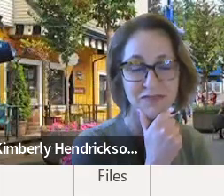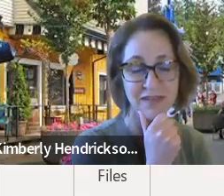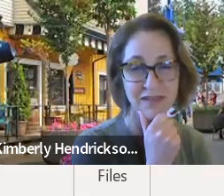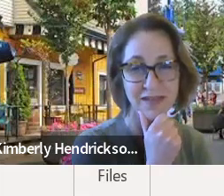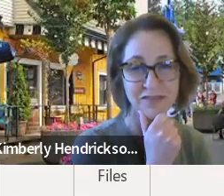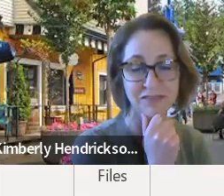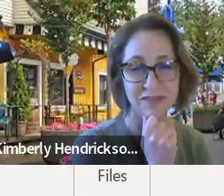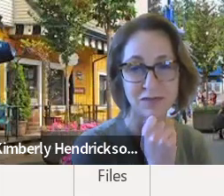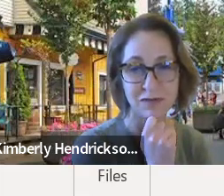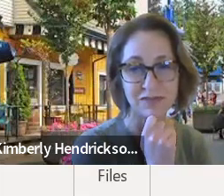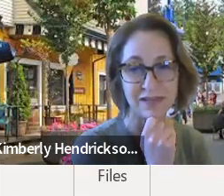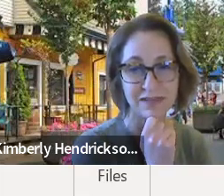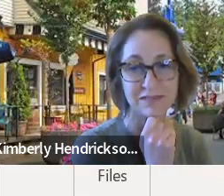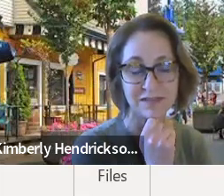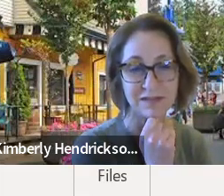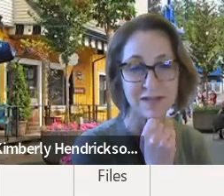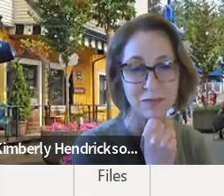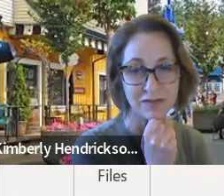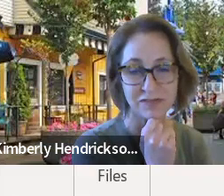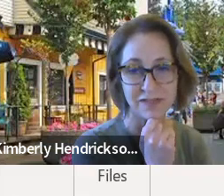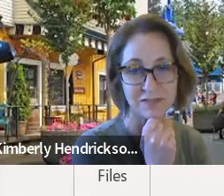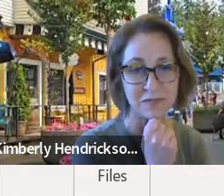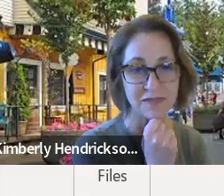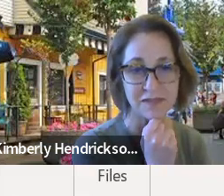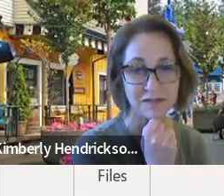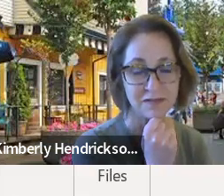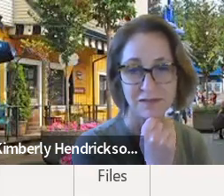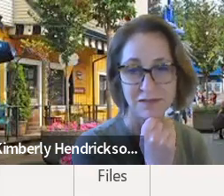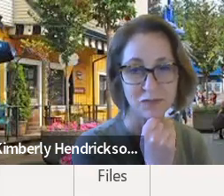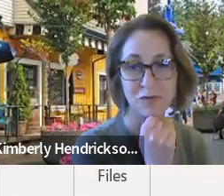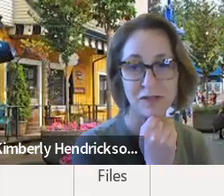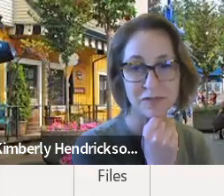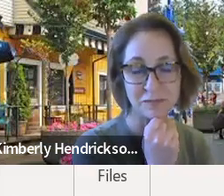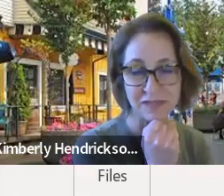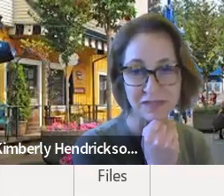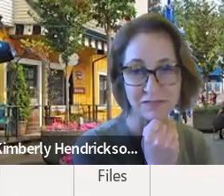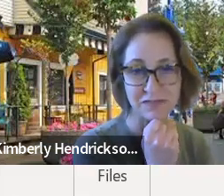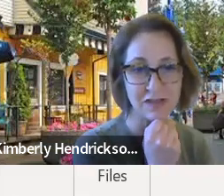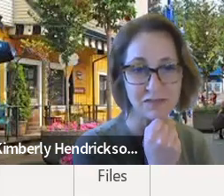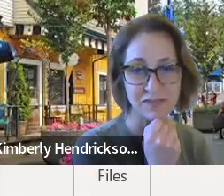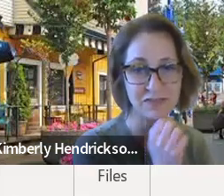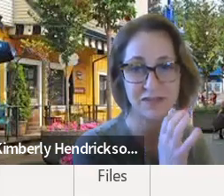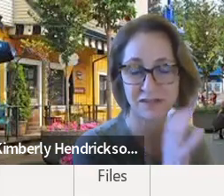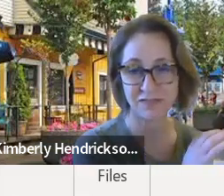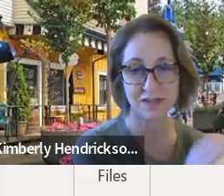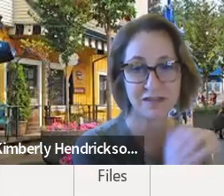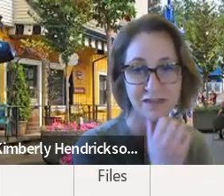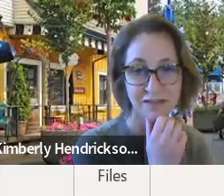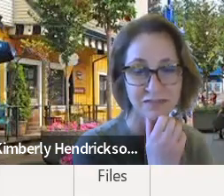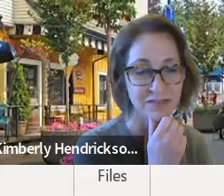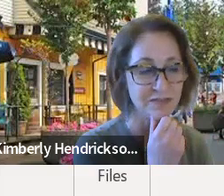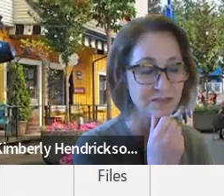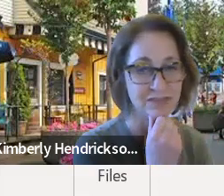like cross-agency and cross-entity collaboration. That's something that was brought up at the beginning of this conversation in a